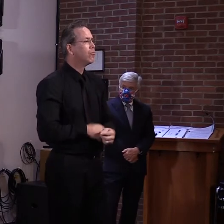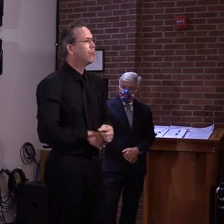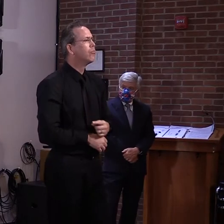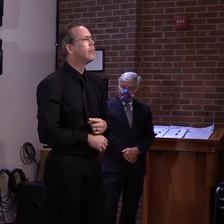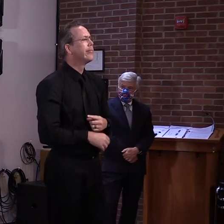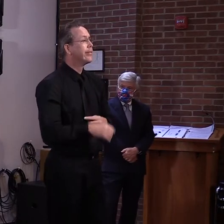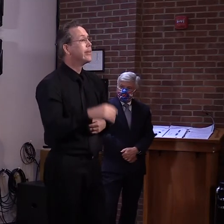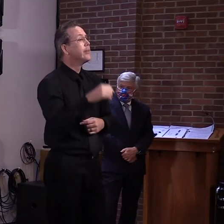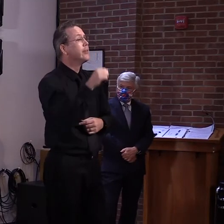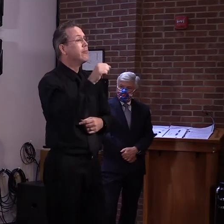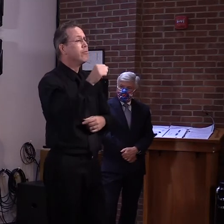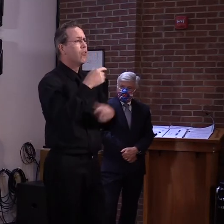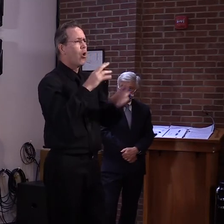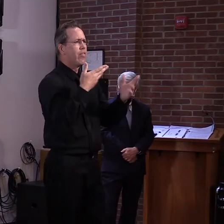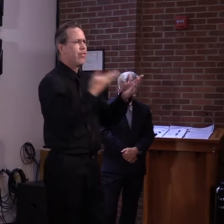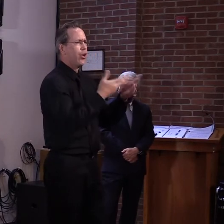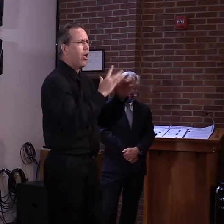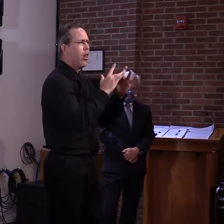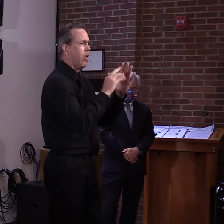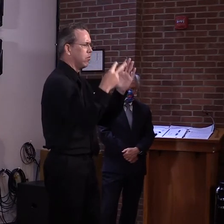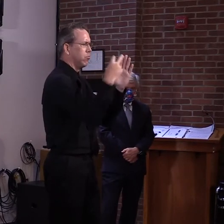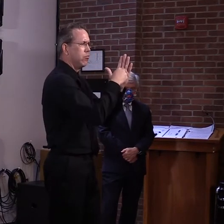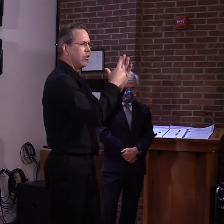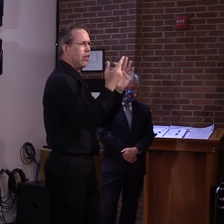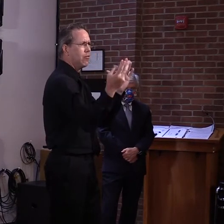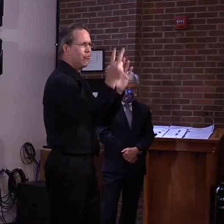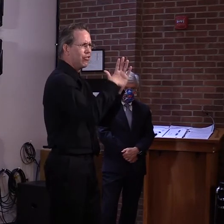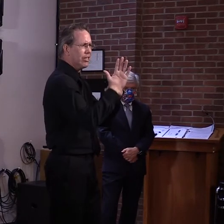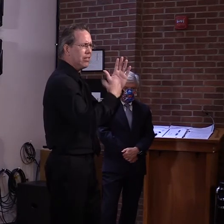Well, I'll look online. Thank you. All right. Thank you.